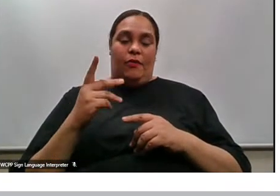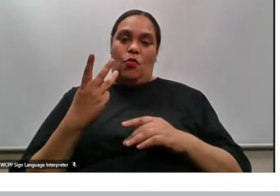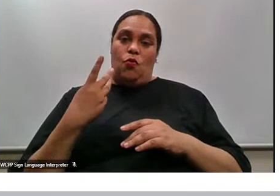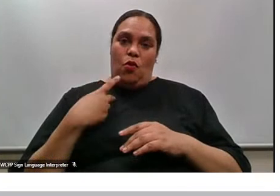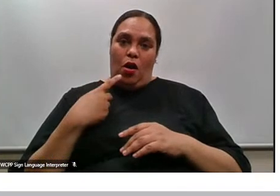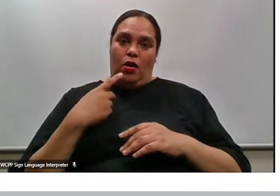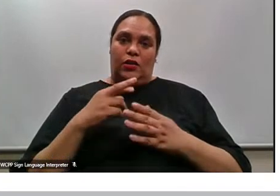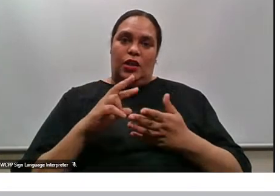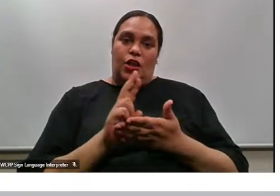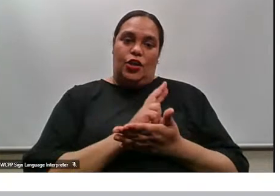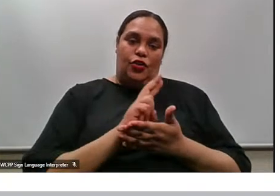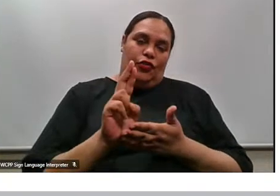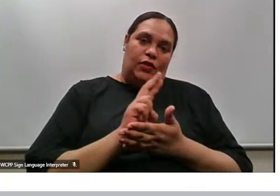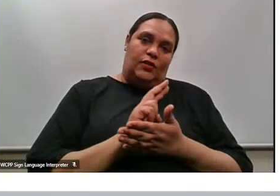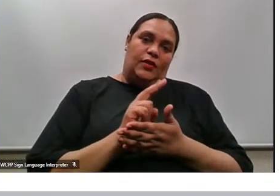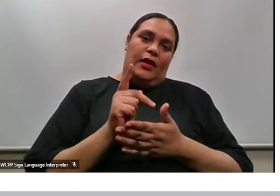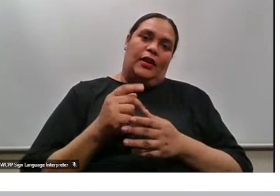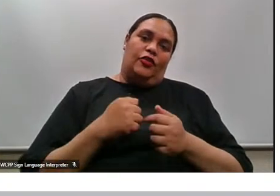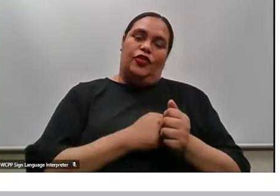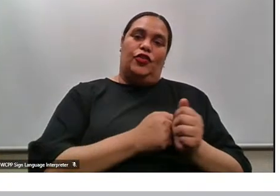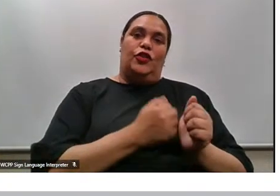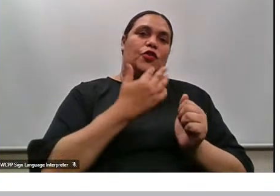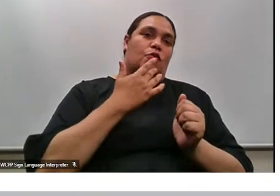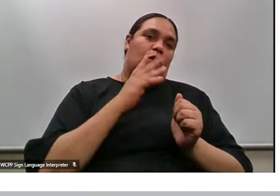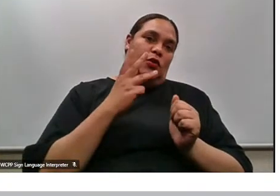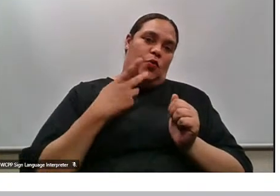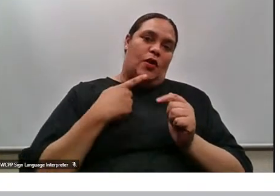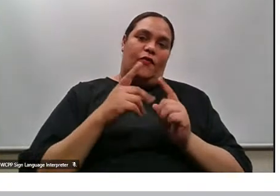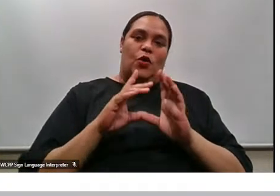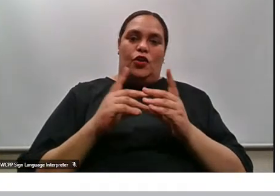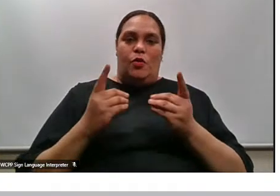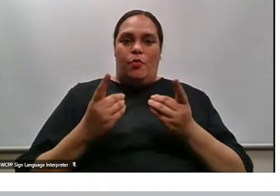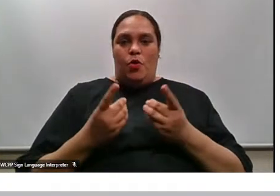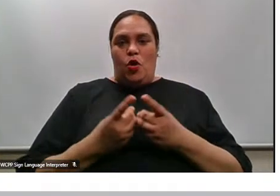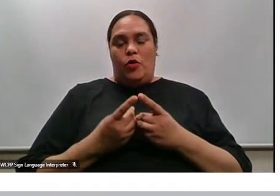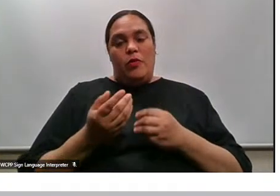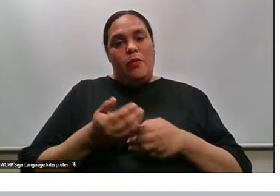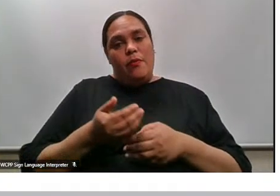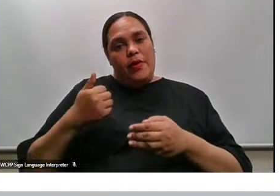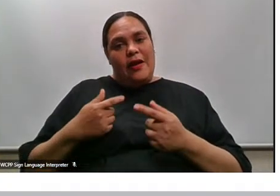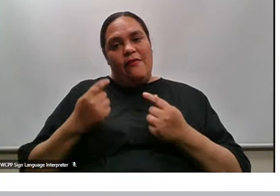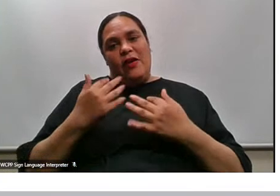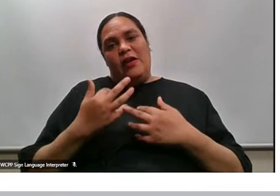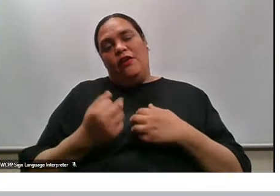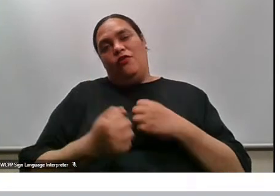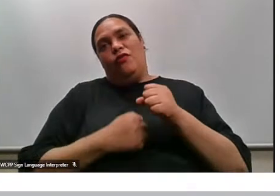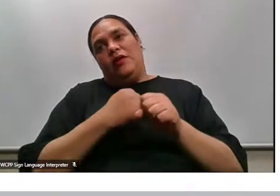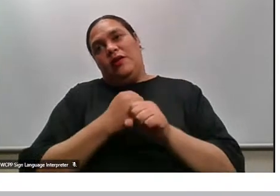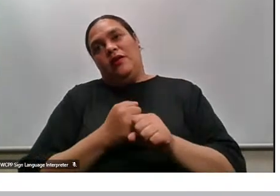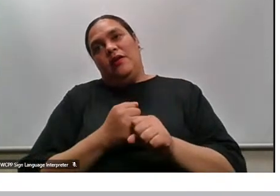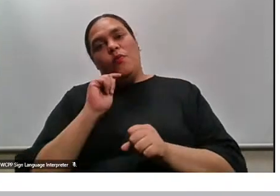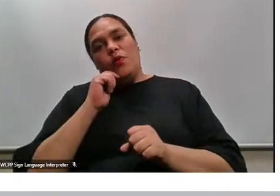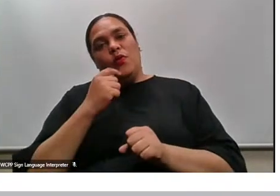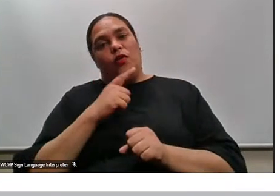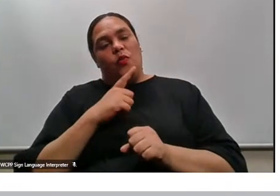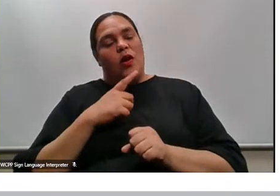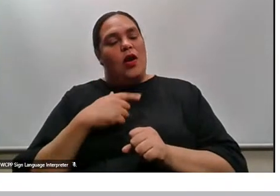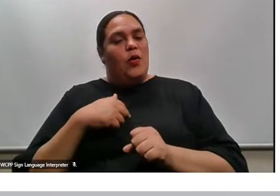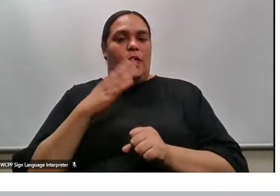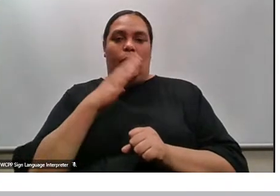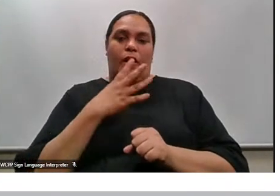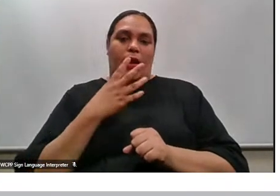it was registered as a strategic risk for the department prior to the financial year, because we did not